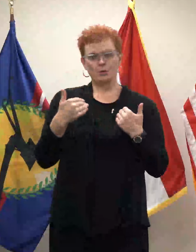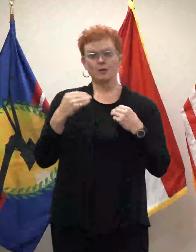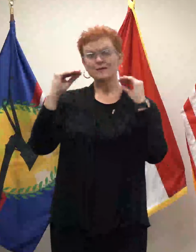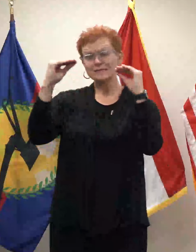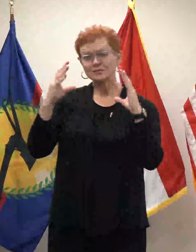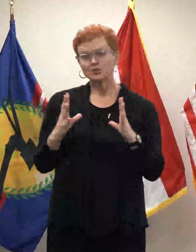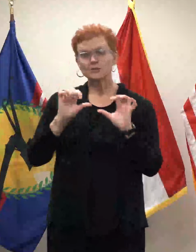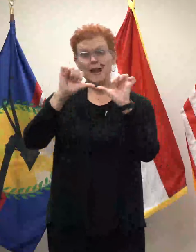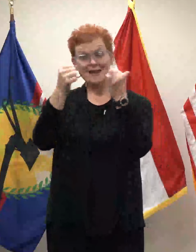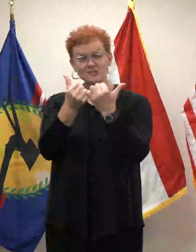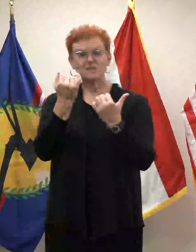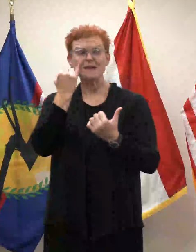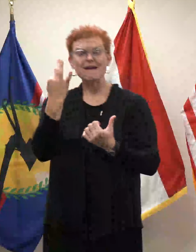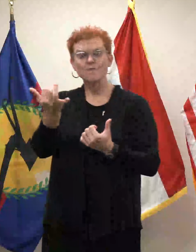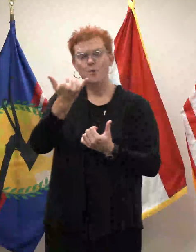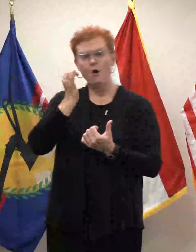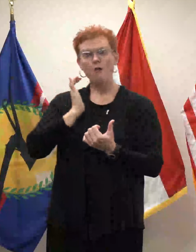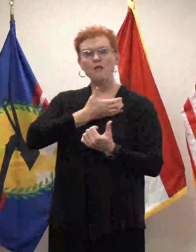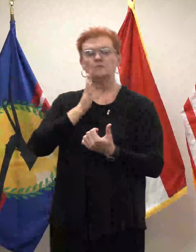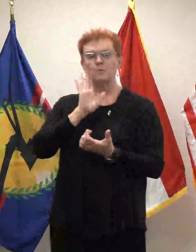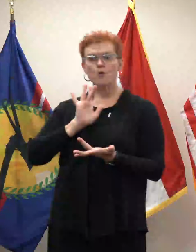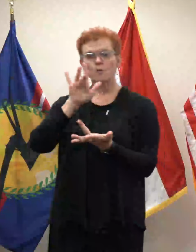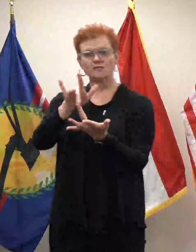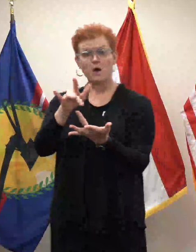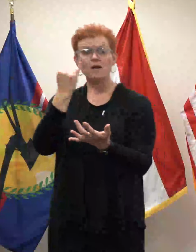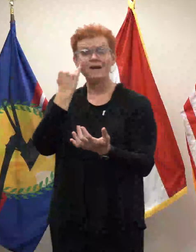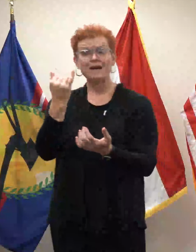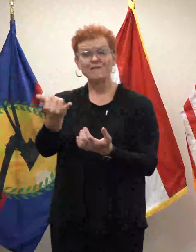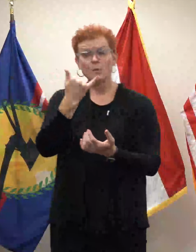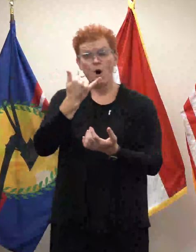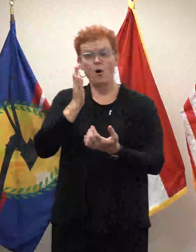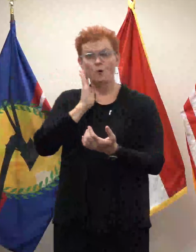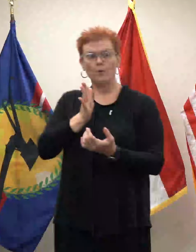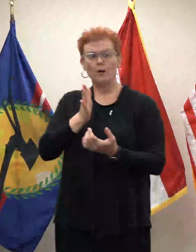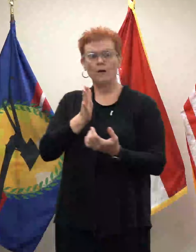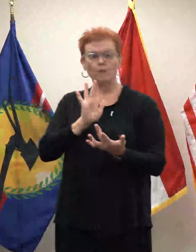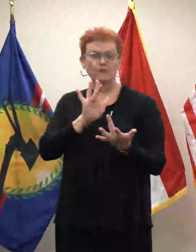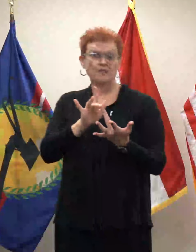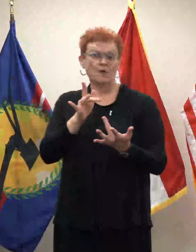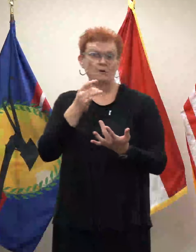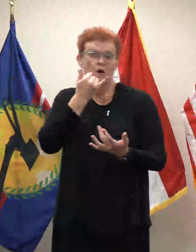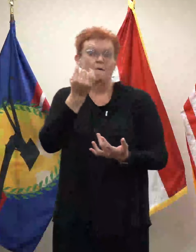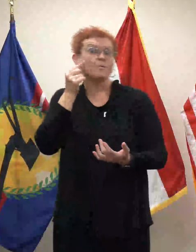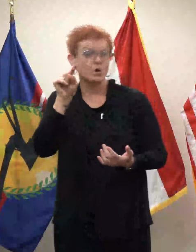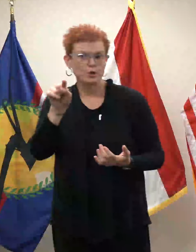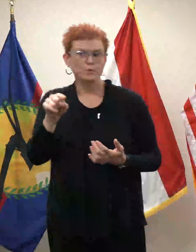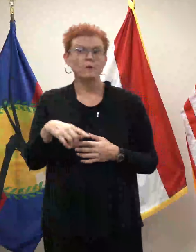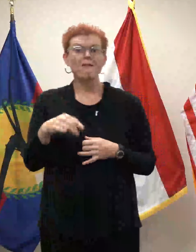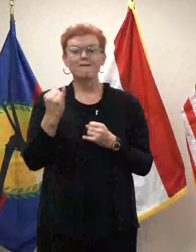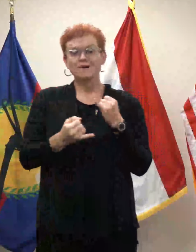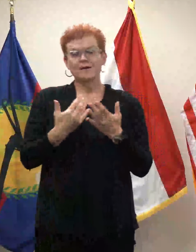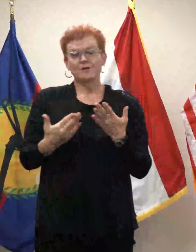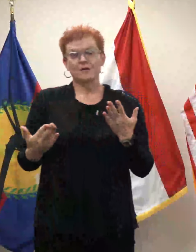Teachers, agencies, if you call us, we will reach out. In fact, if you call, sometimes we will reach out and call people for you. The final thing